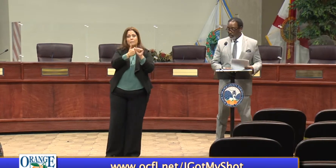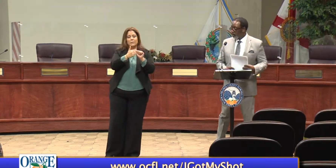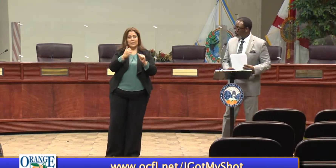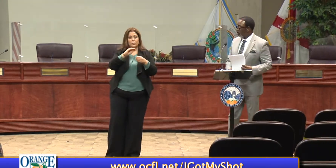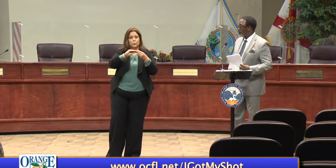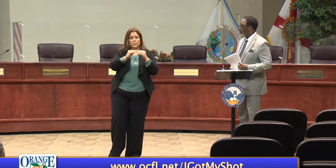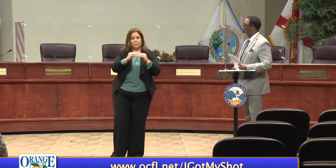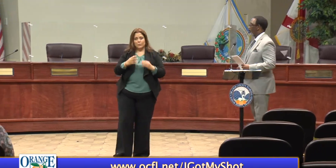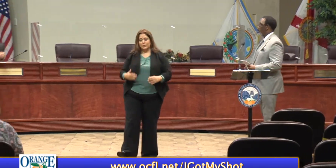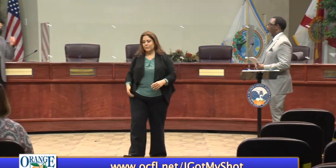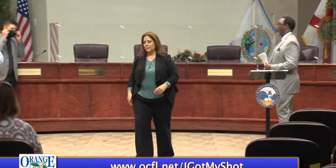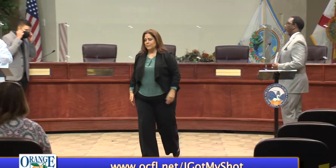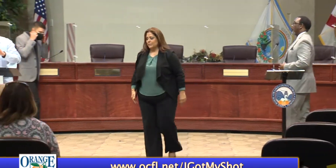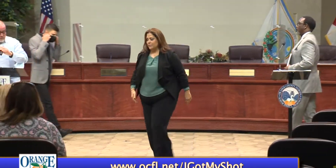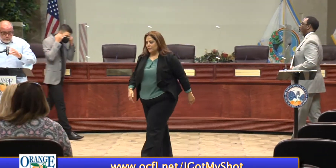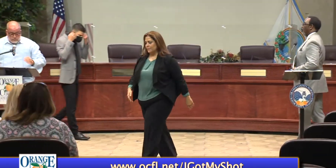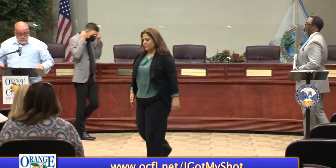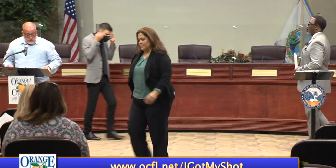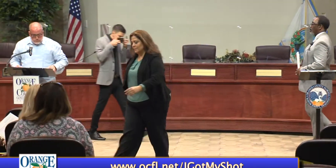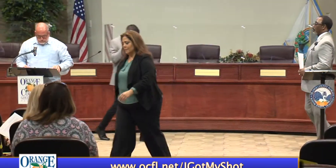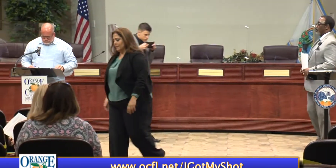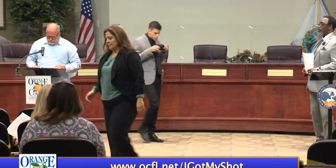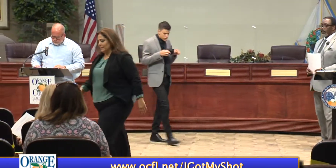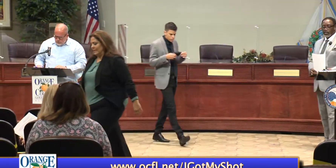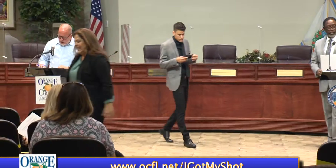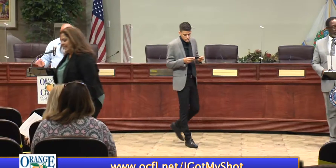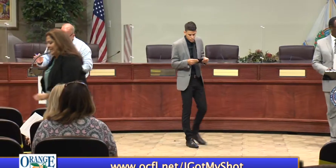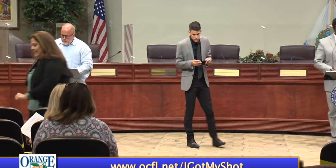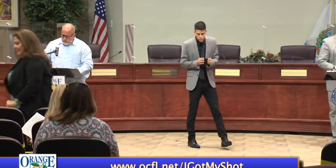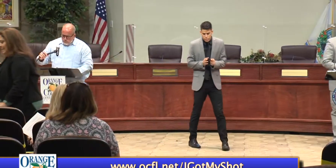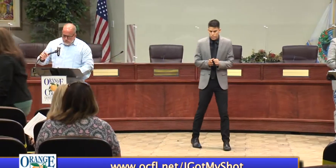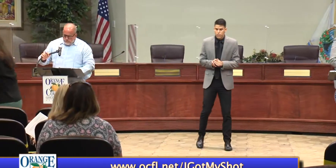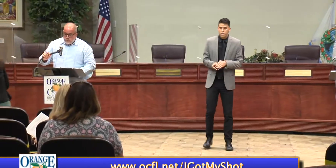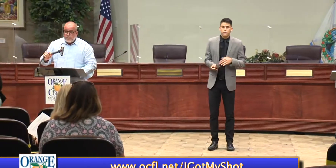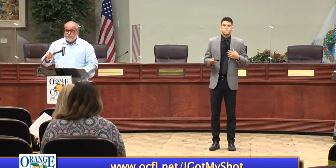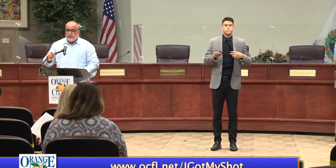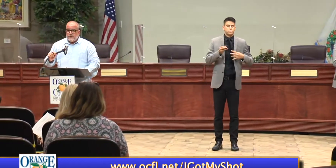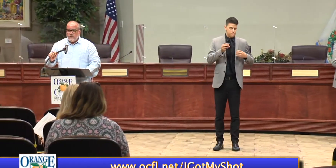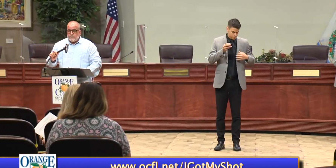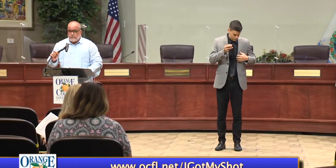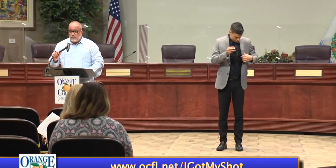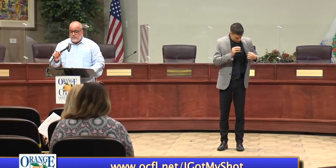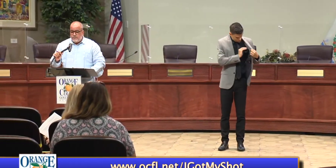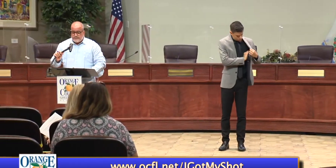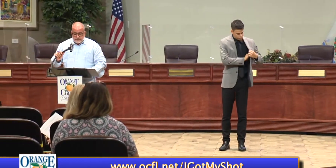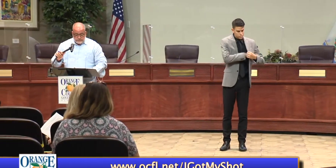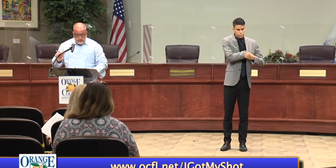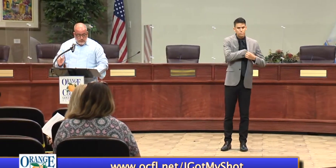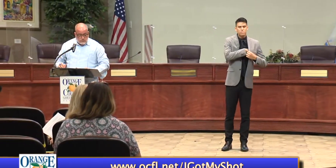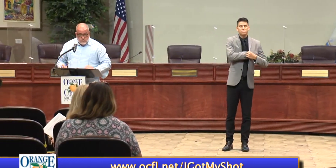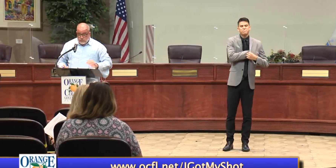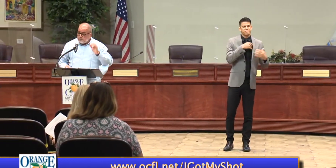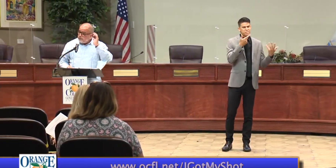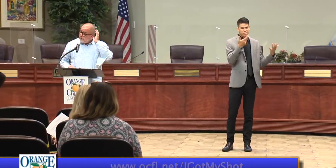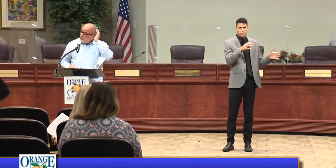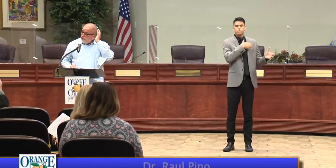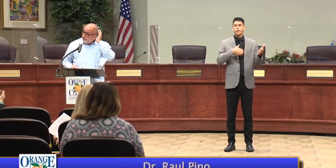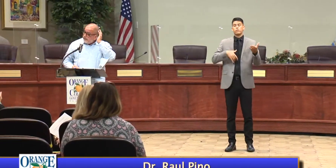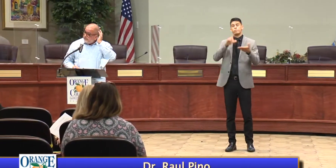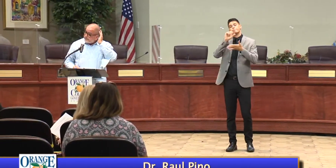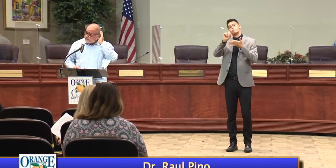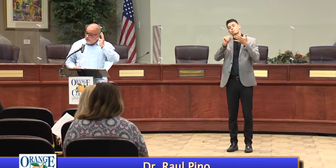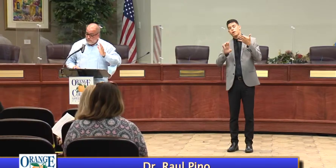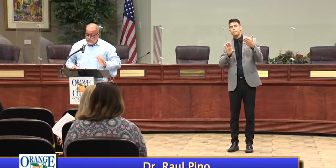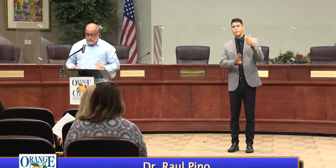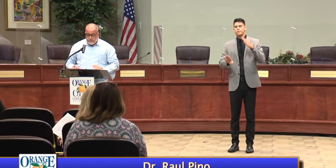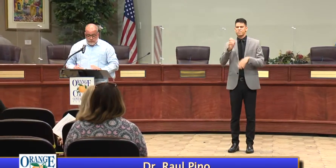Pino. Good afternoon. Thank you, Mayor. So the Mayor gave you an update on some of the basics numbers. Let